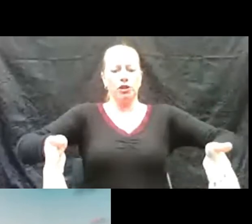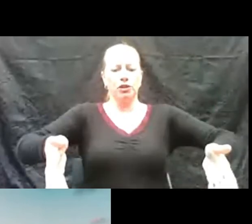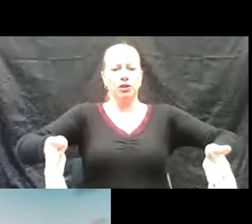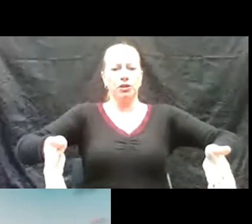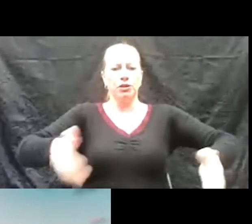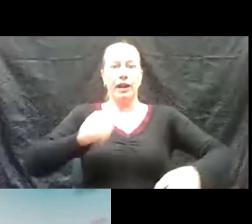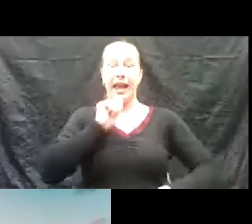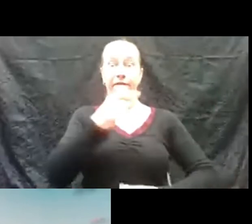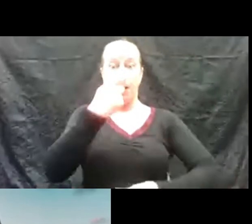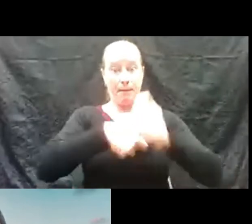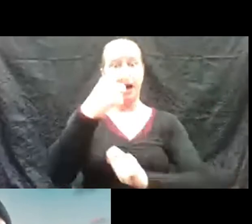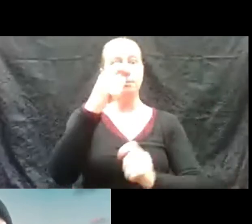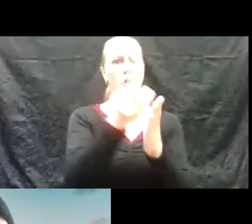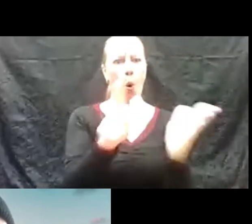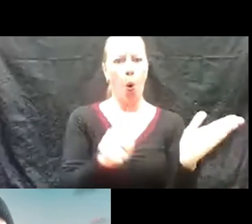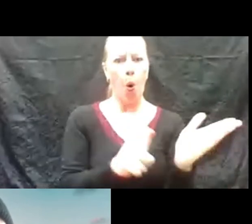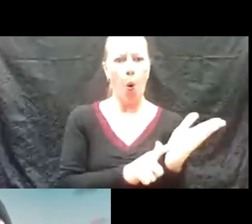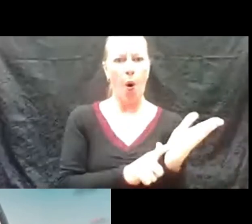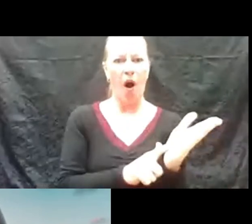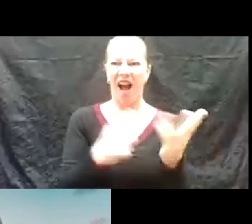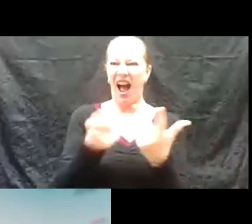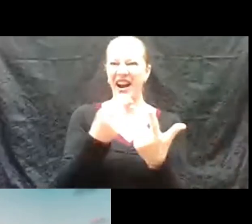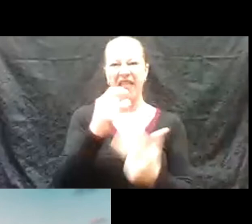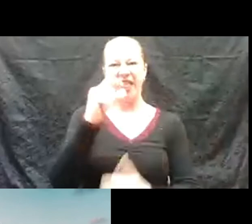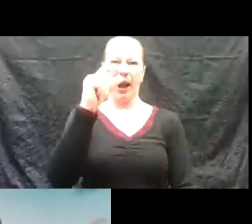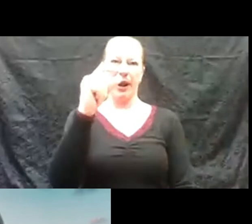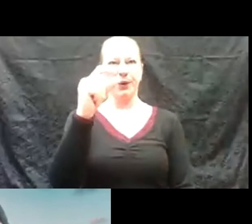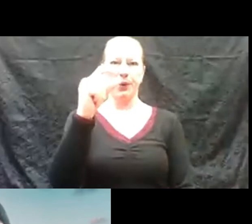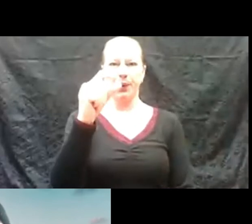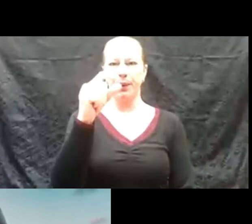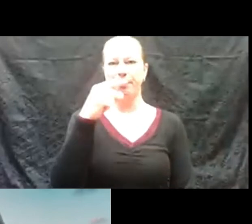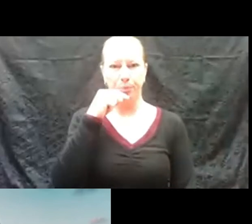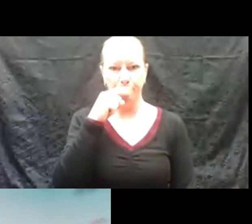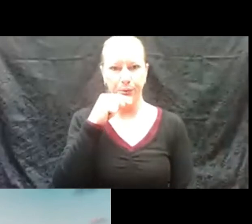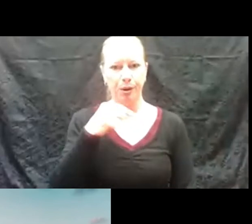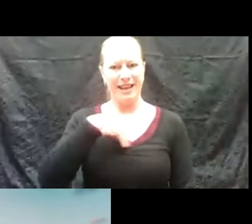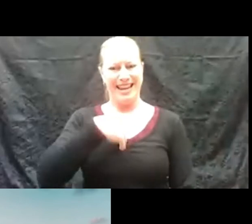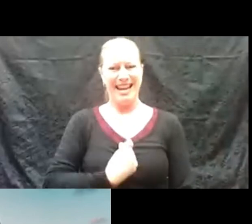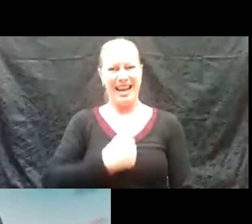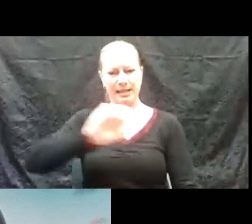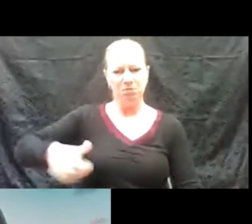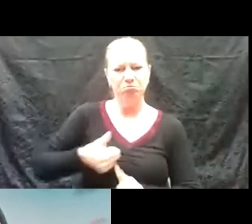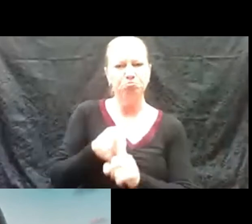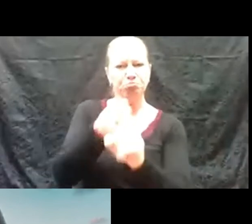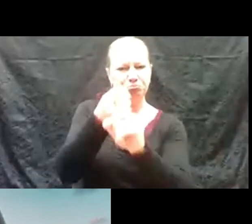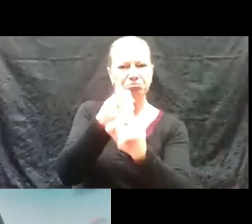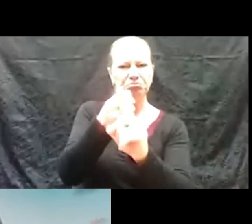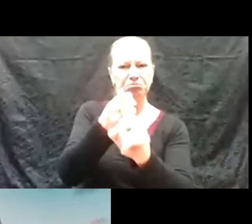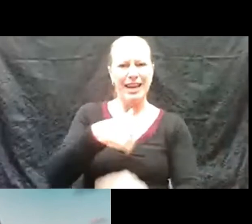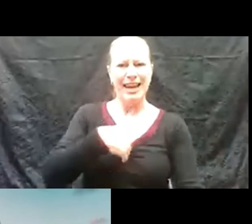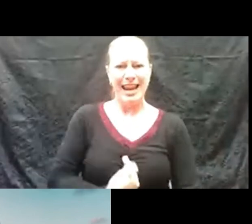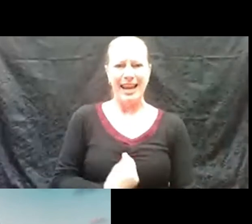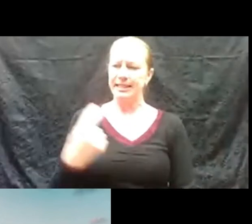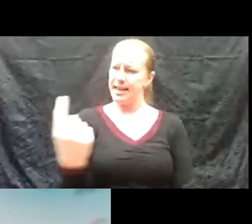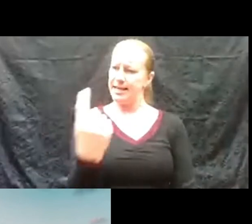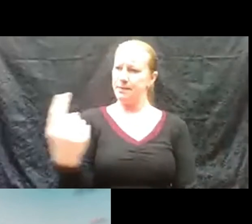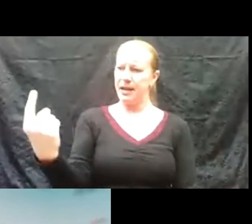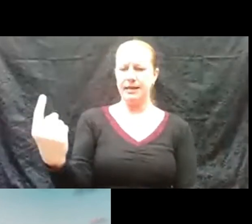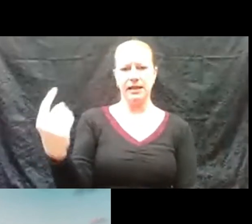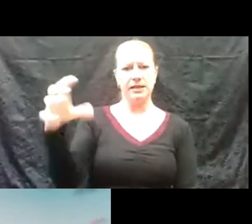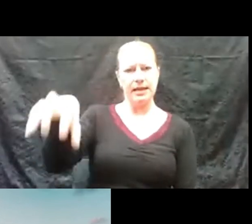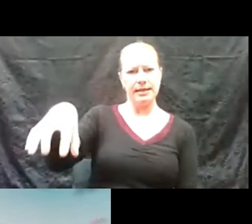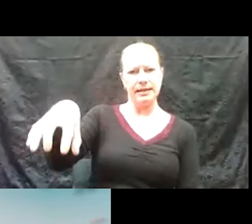becomes law, to become another little snippet. It needs something with it. And what it needs with it is an independent entity led